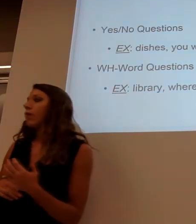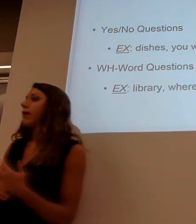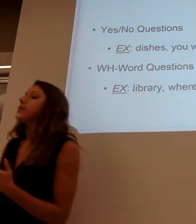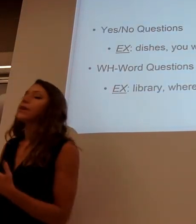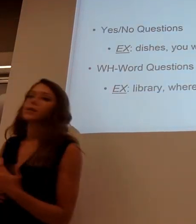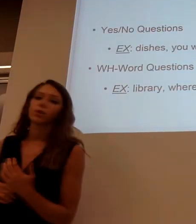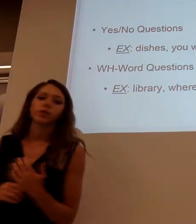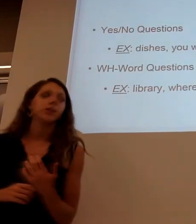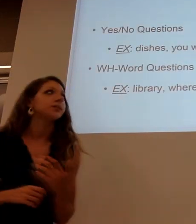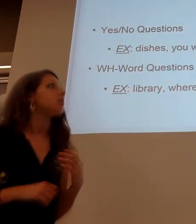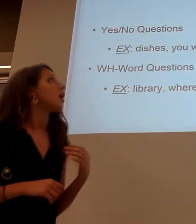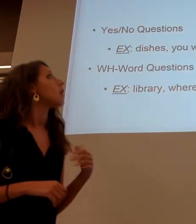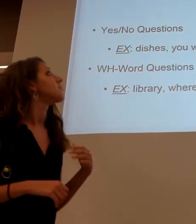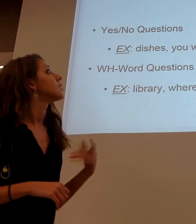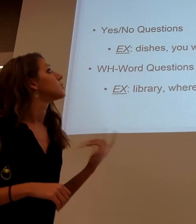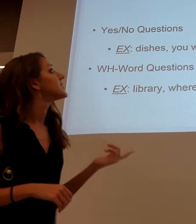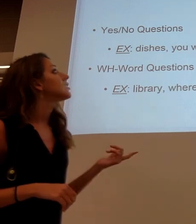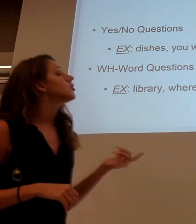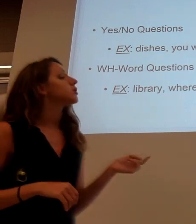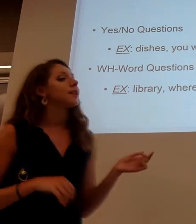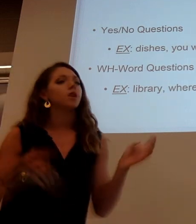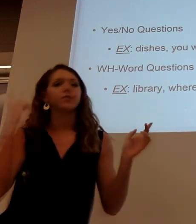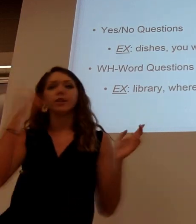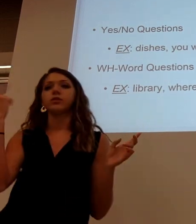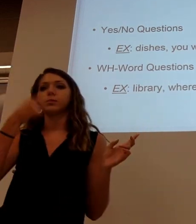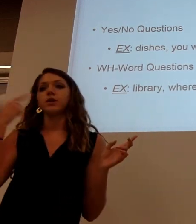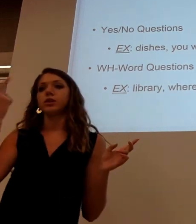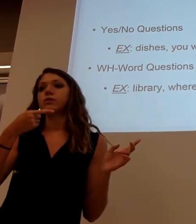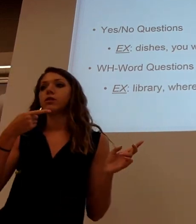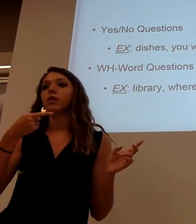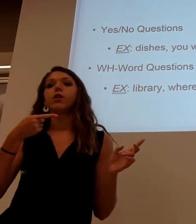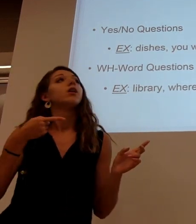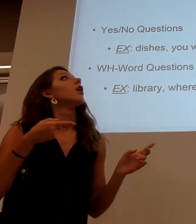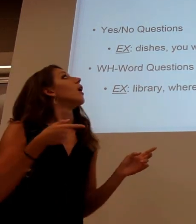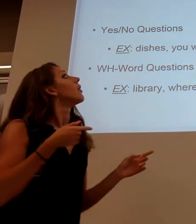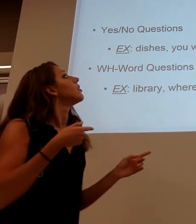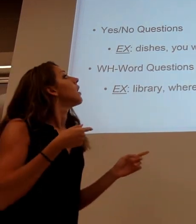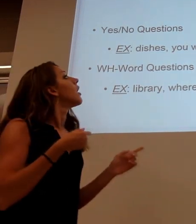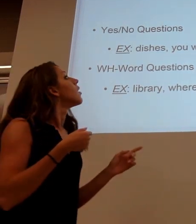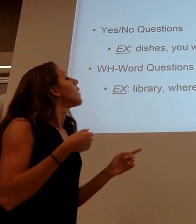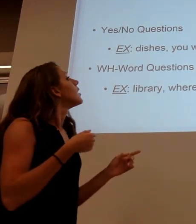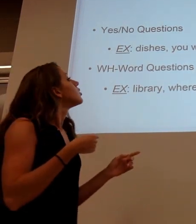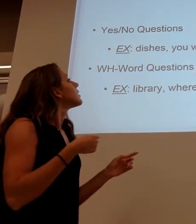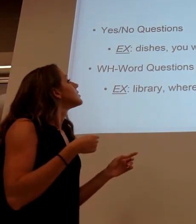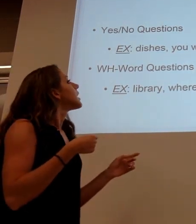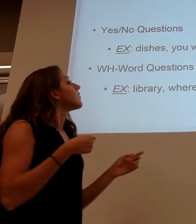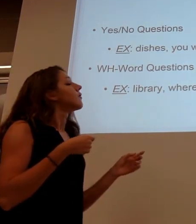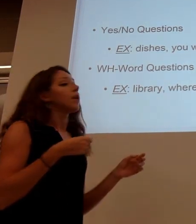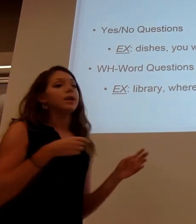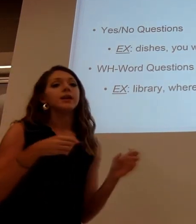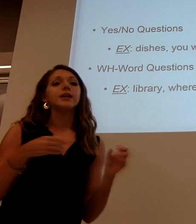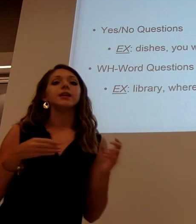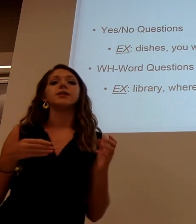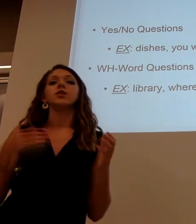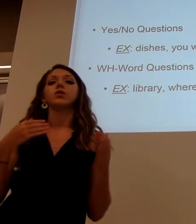Right. The next portion is on non-manual signals. So that's all the facial expressions. And you're going to say if he did